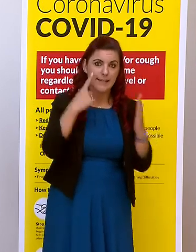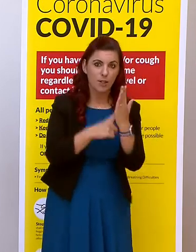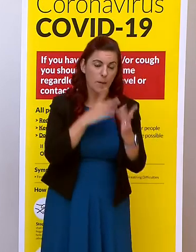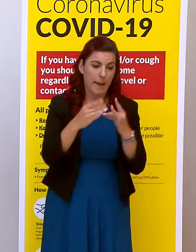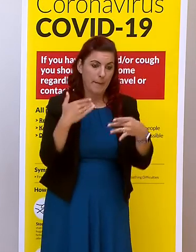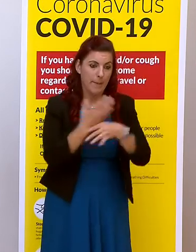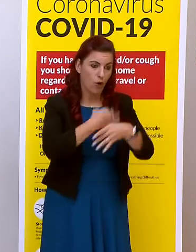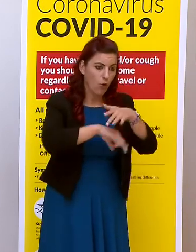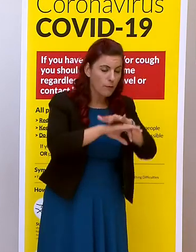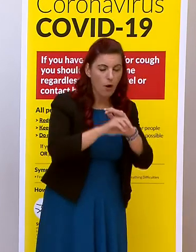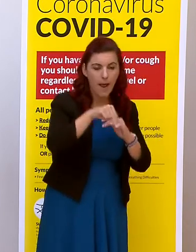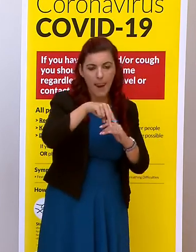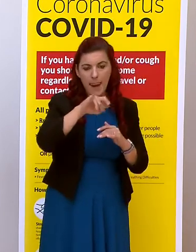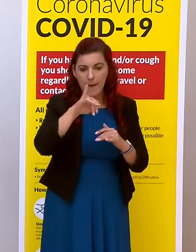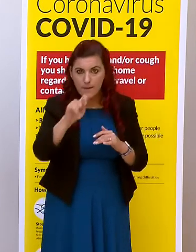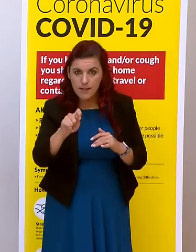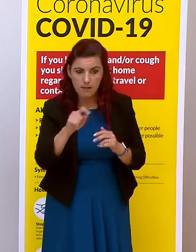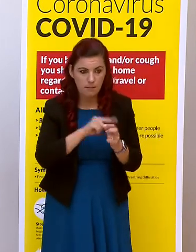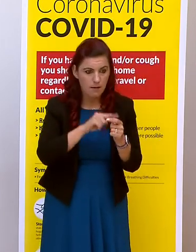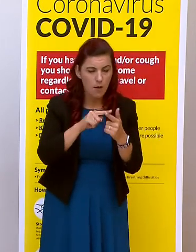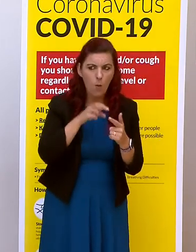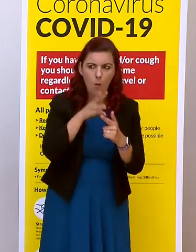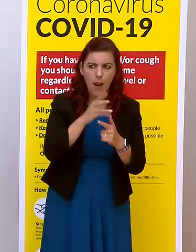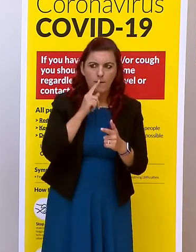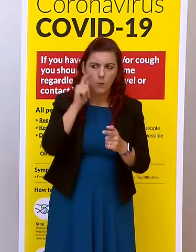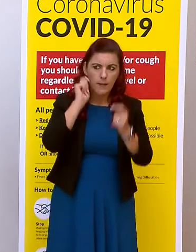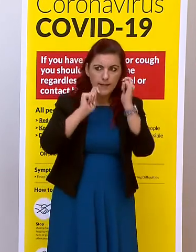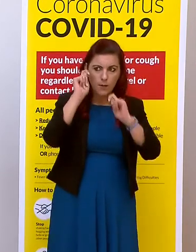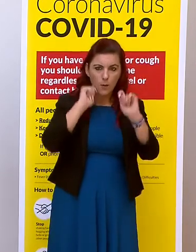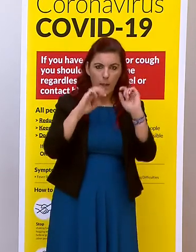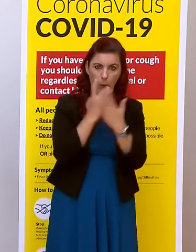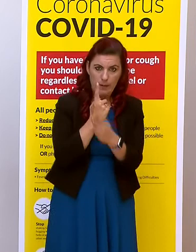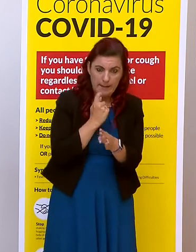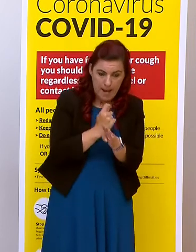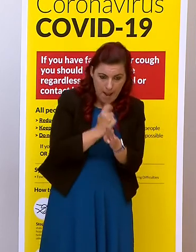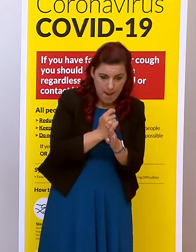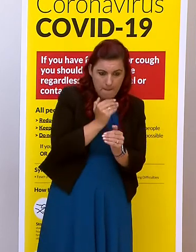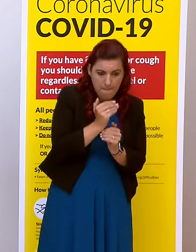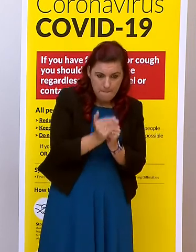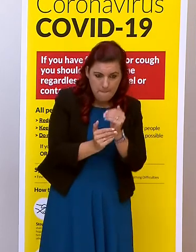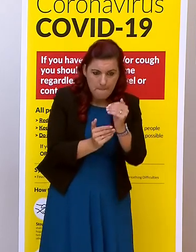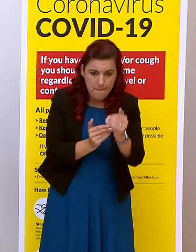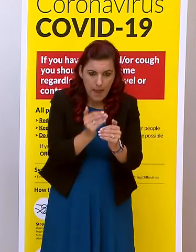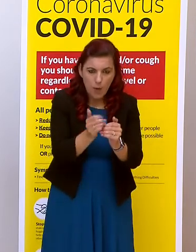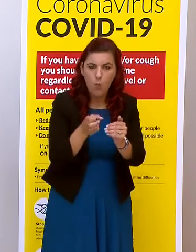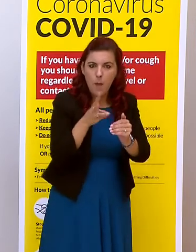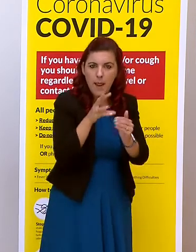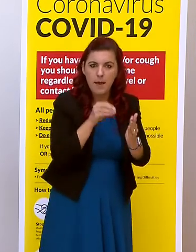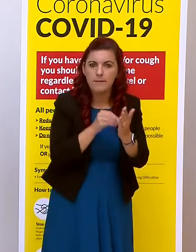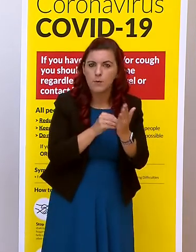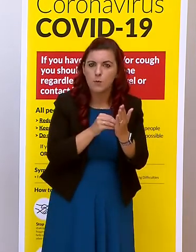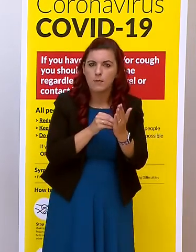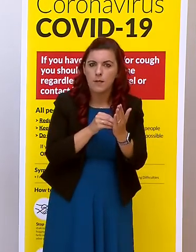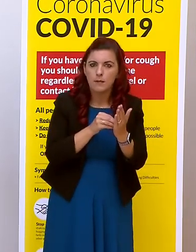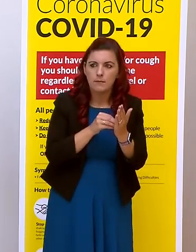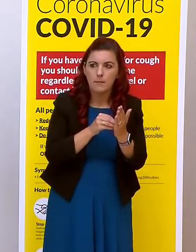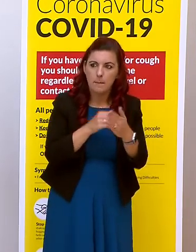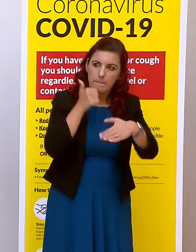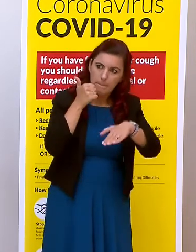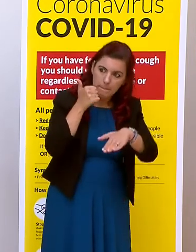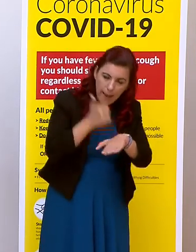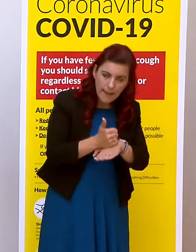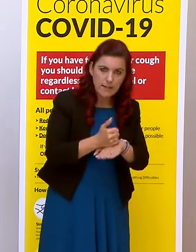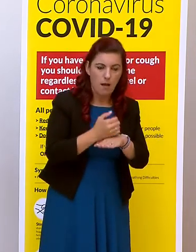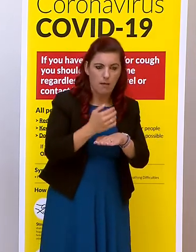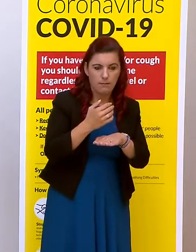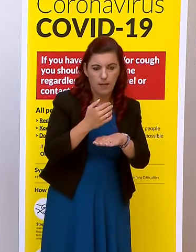effort will have to bear in mind is off its time and will have to be based on the assurance that the virus as